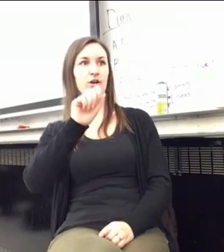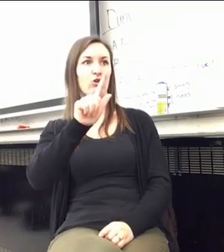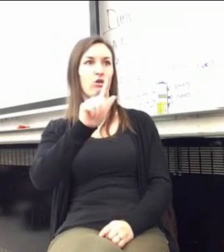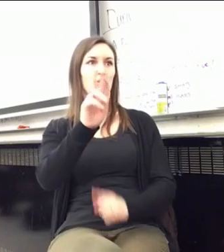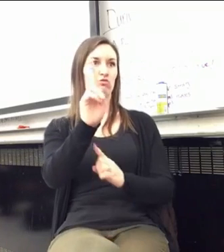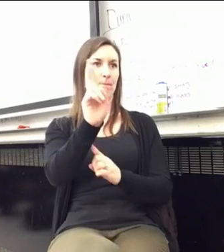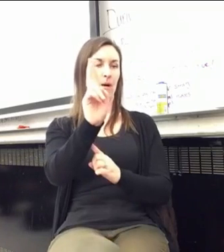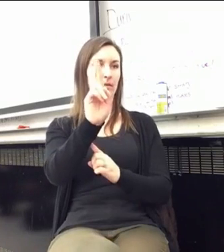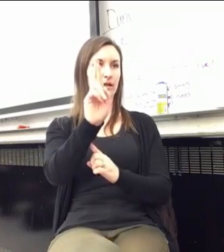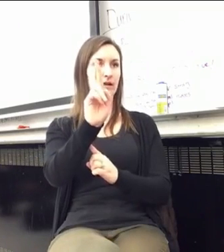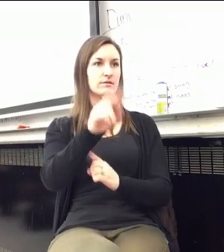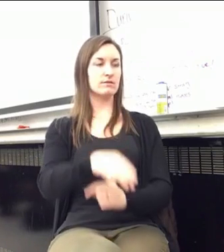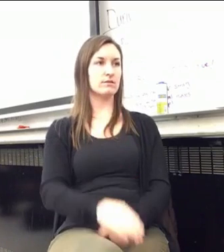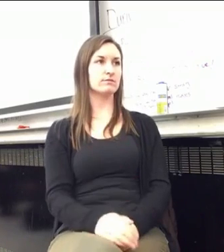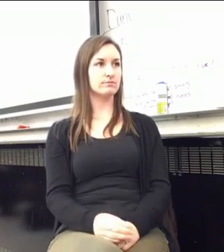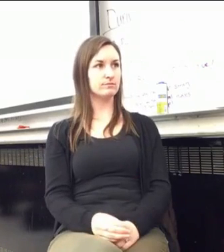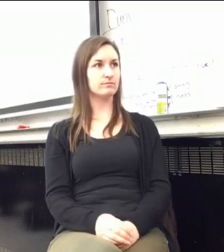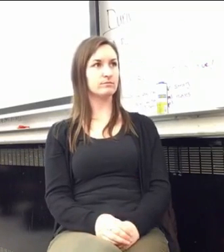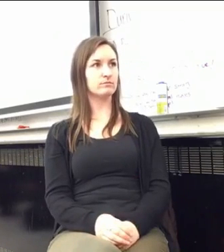and